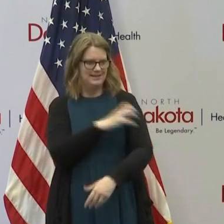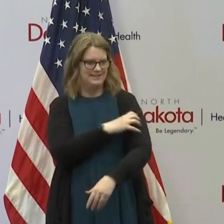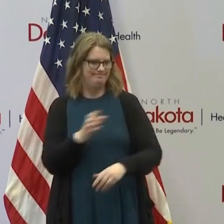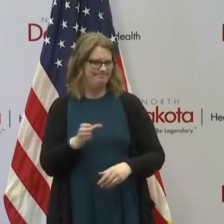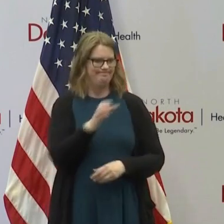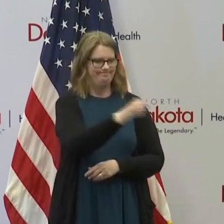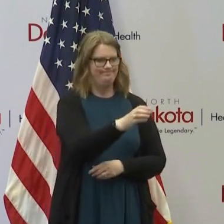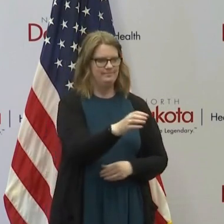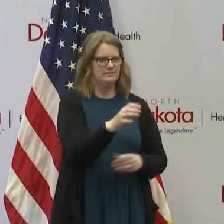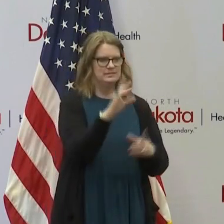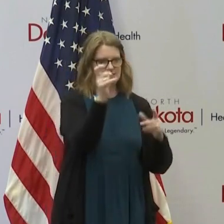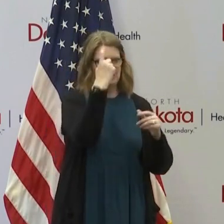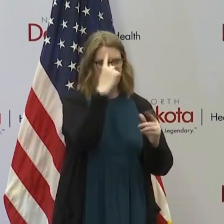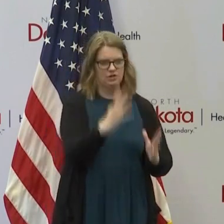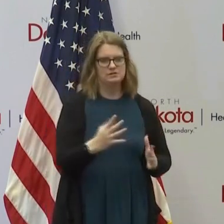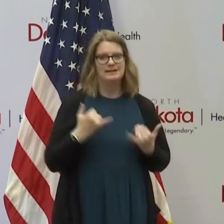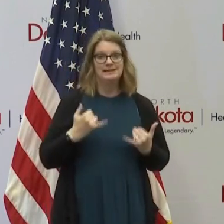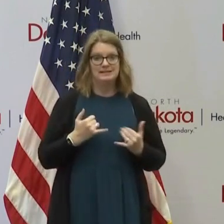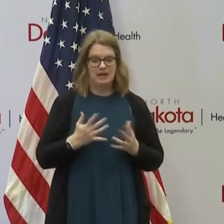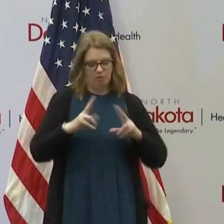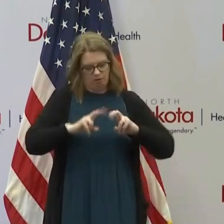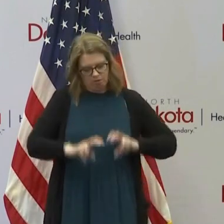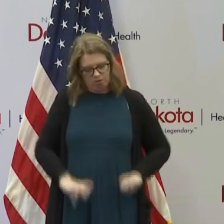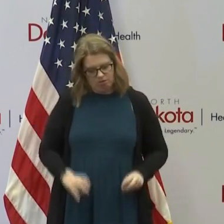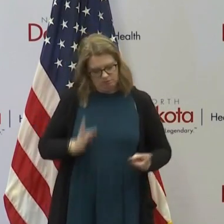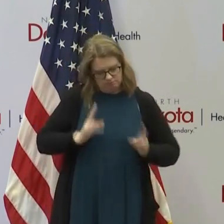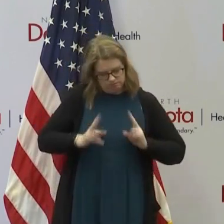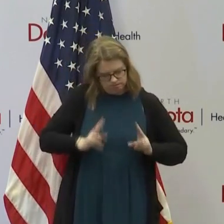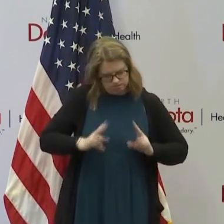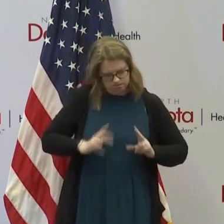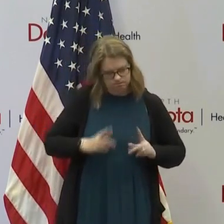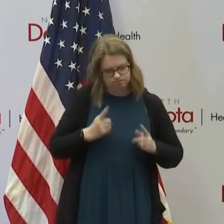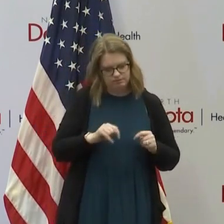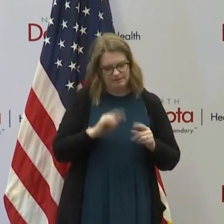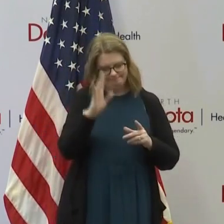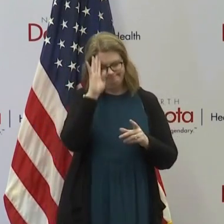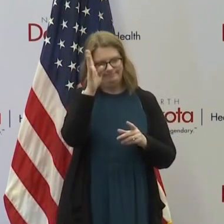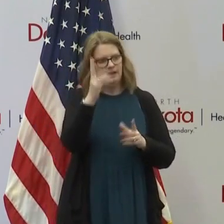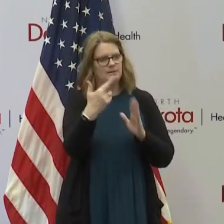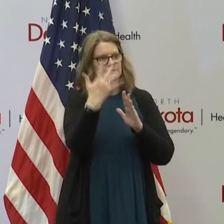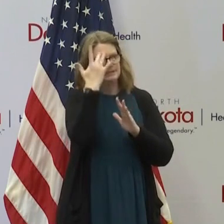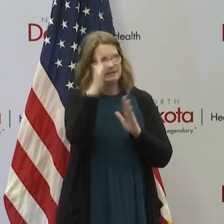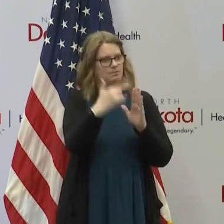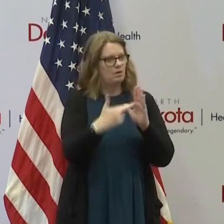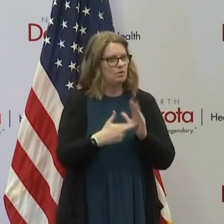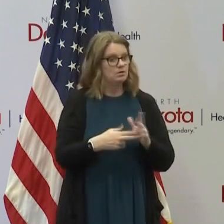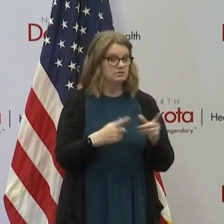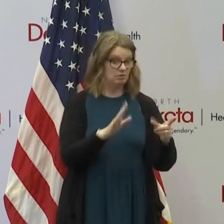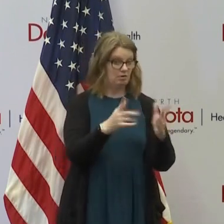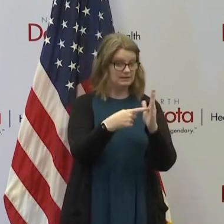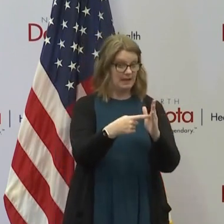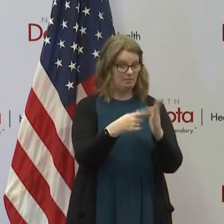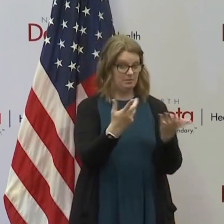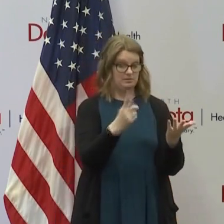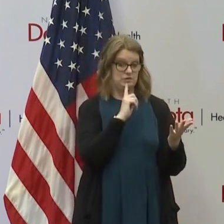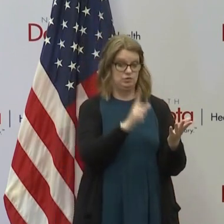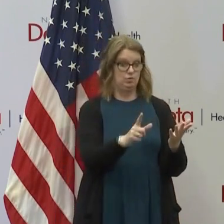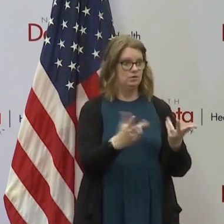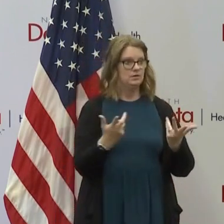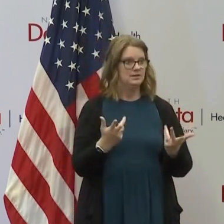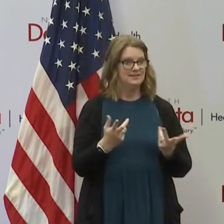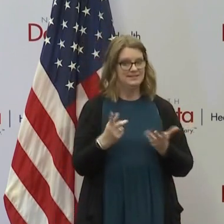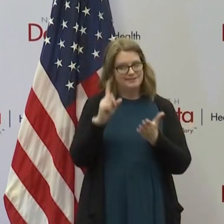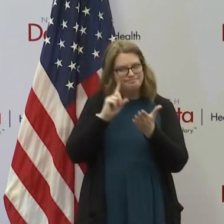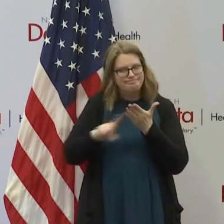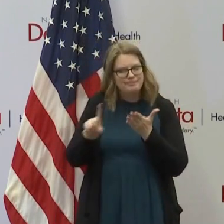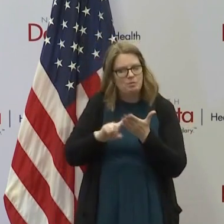and that's why we're hustling to make sure that we can come up with smart rules. But your example, Scott, is absolutely true. I mean, there's all kinds of